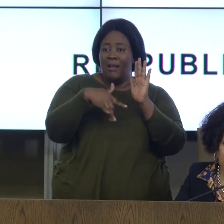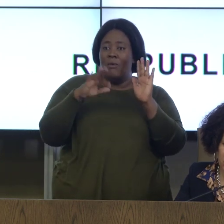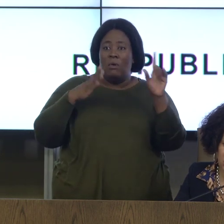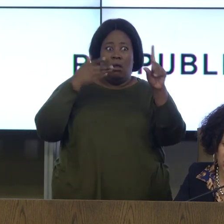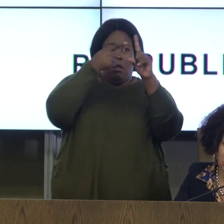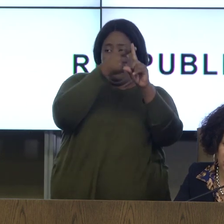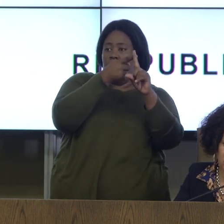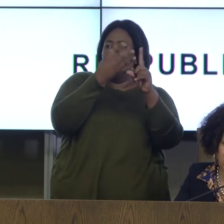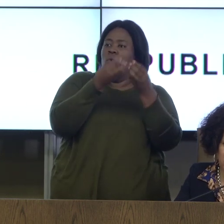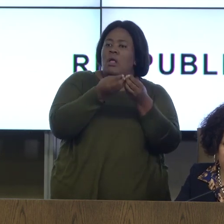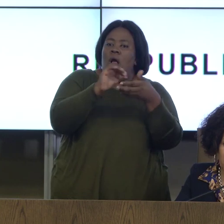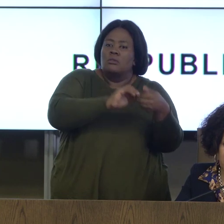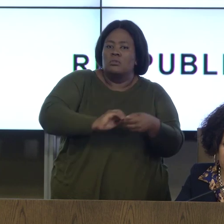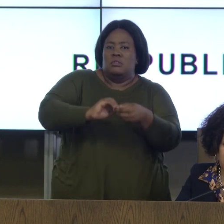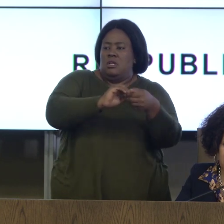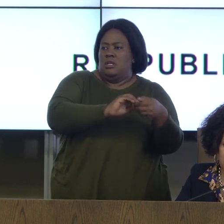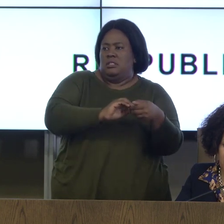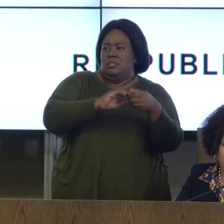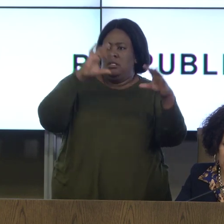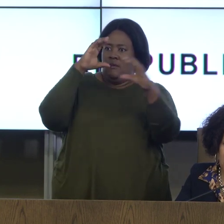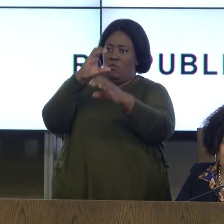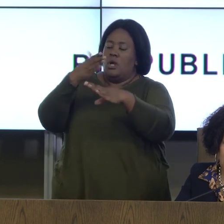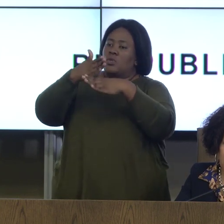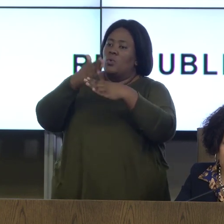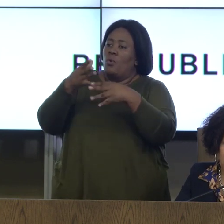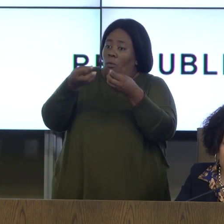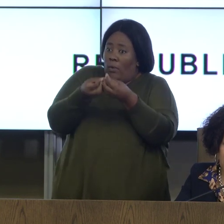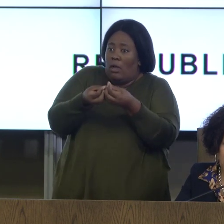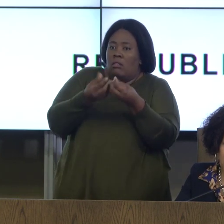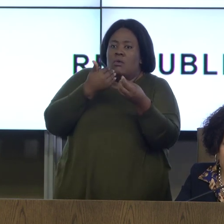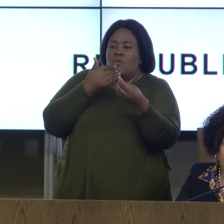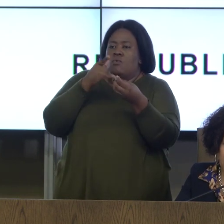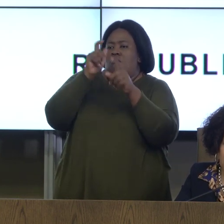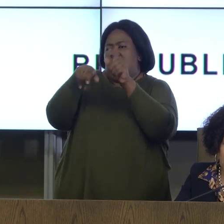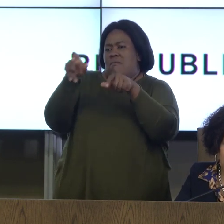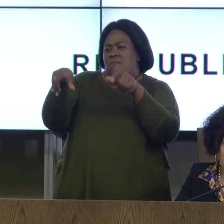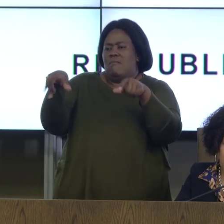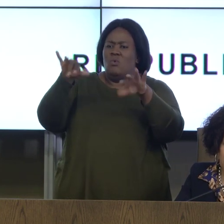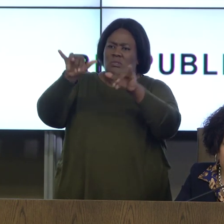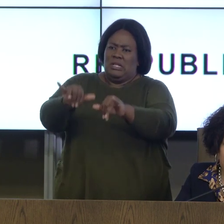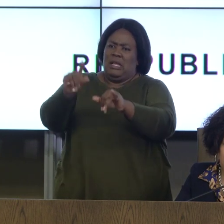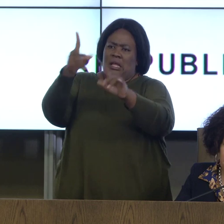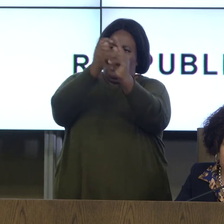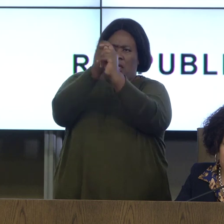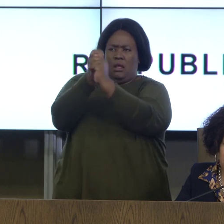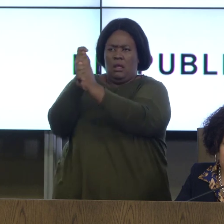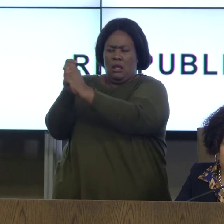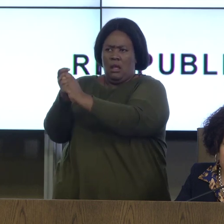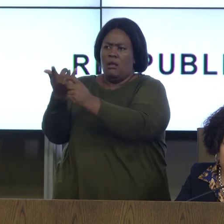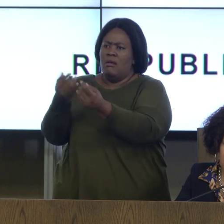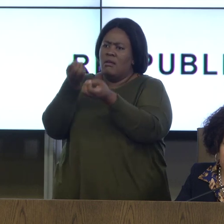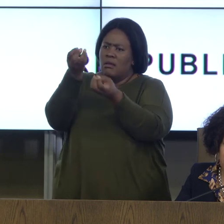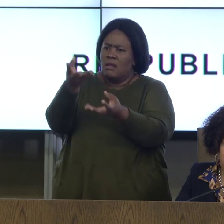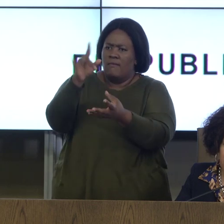those associations that deal with informal settlement dwellers, to target them with messages